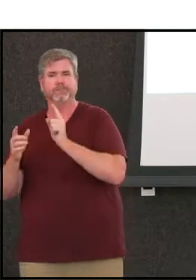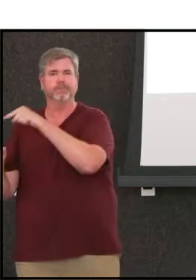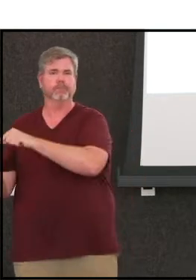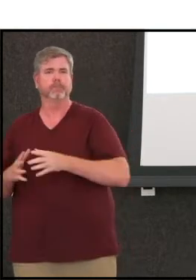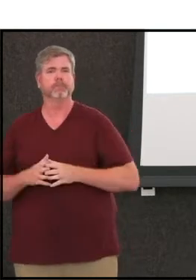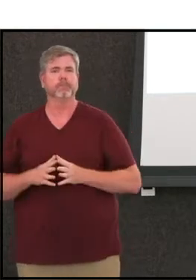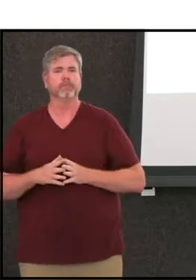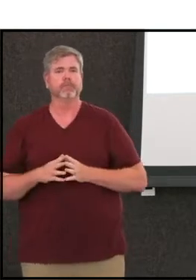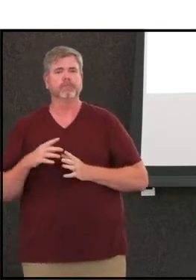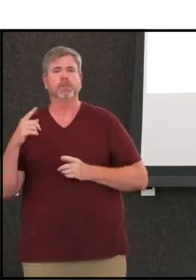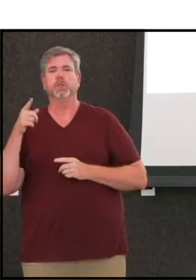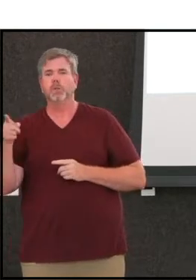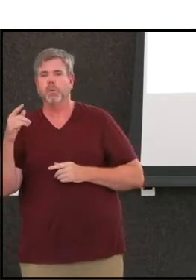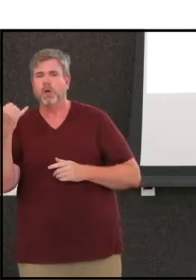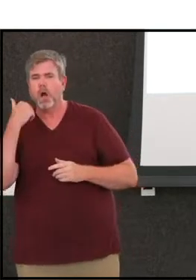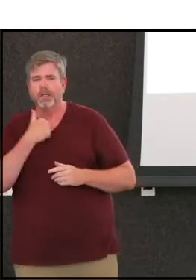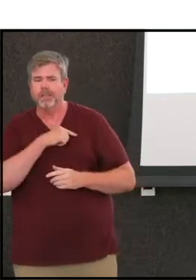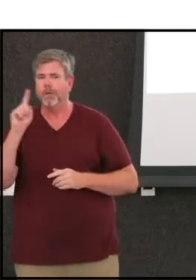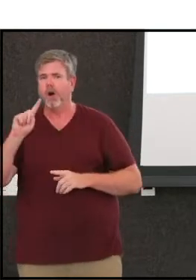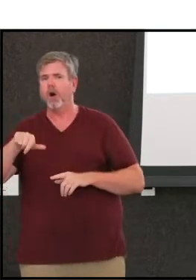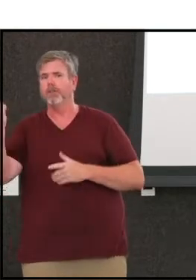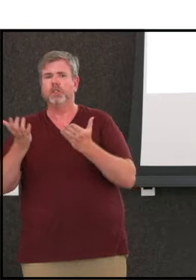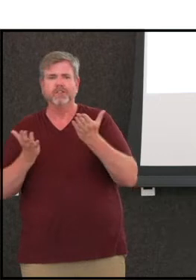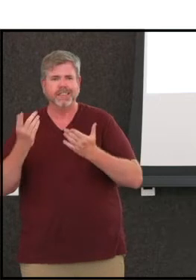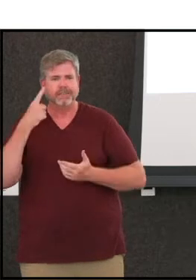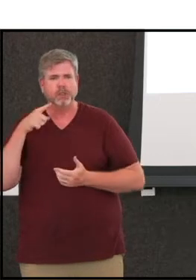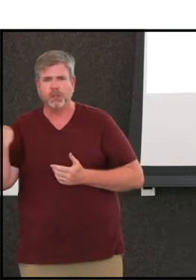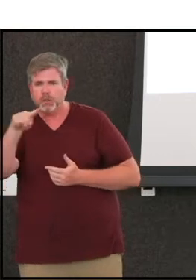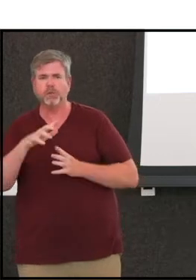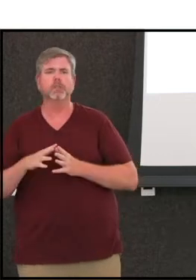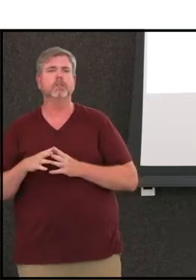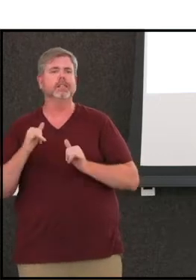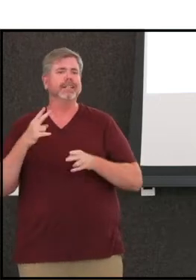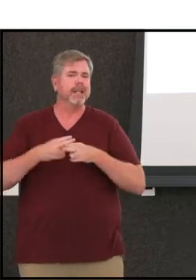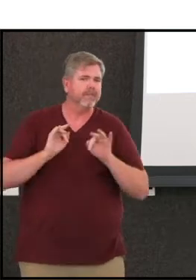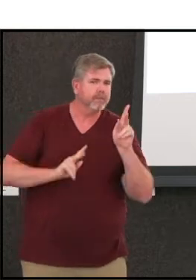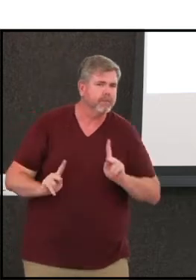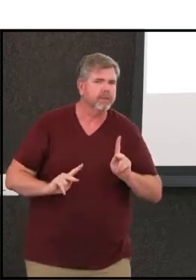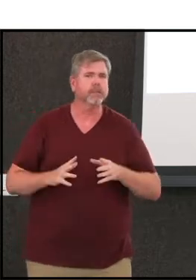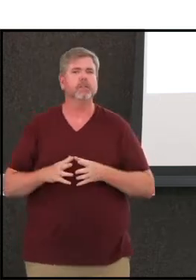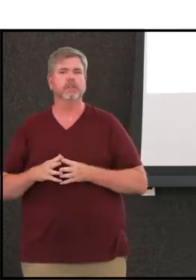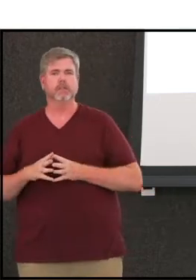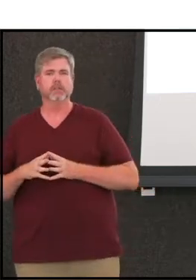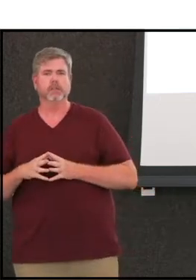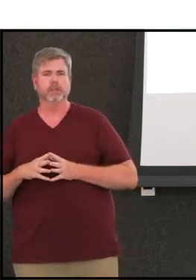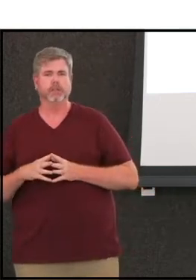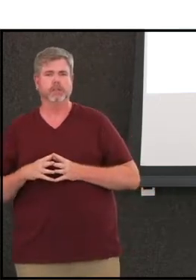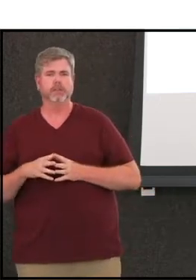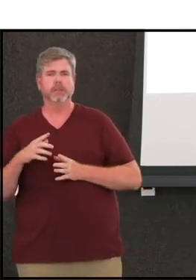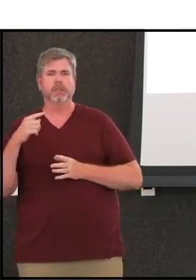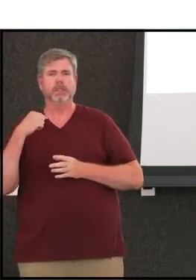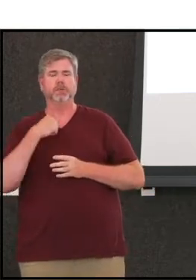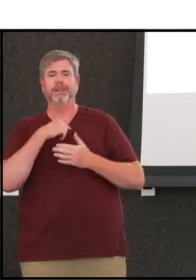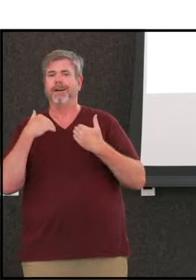what resources and availabilities are for you. And then our treatment is available on the spot. So your